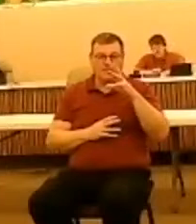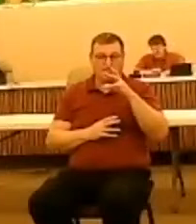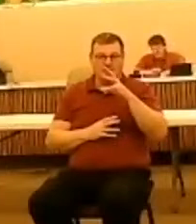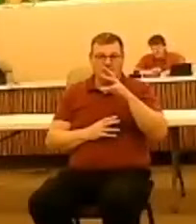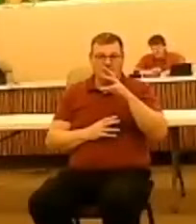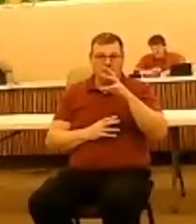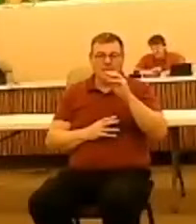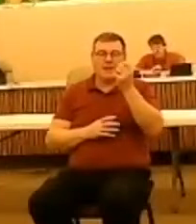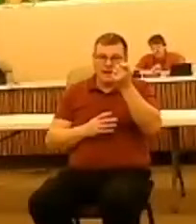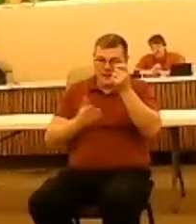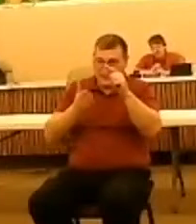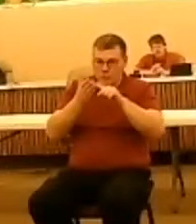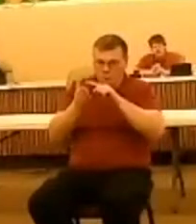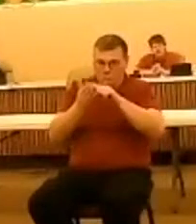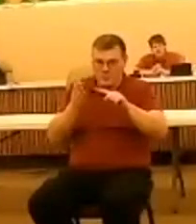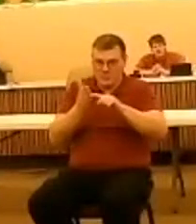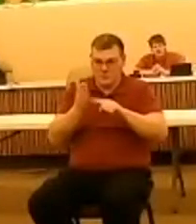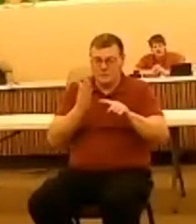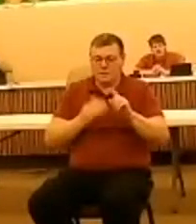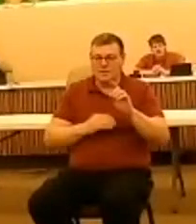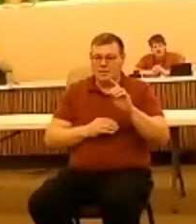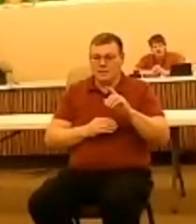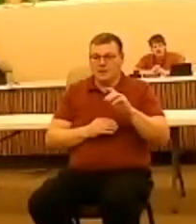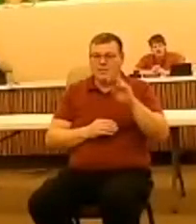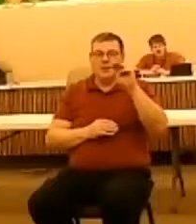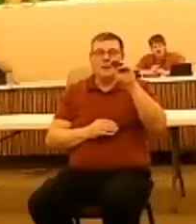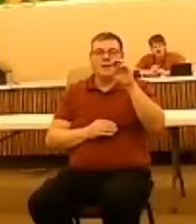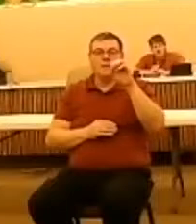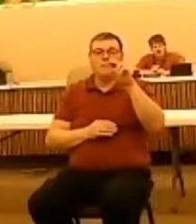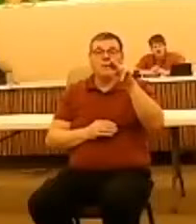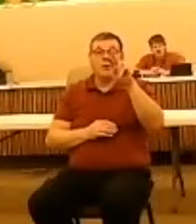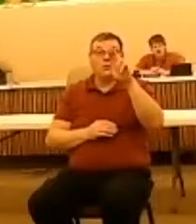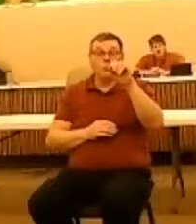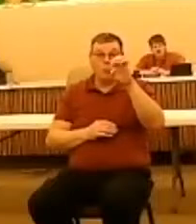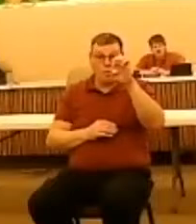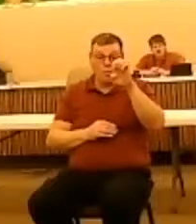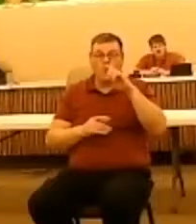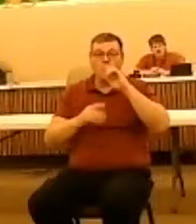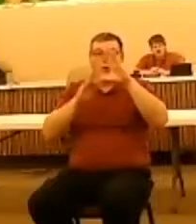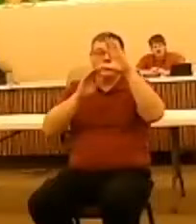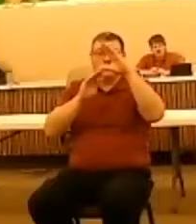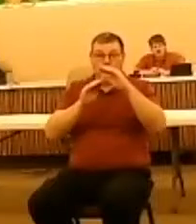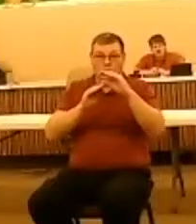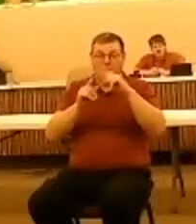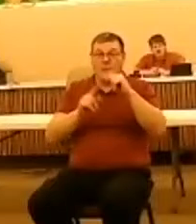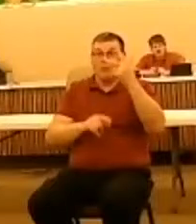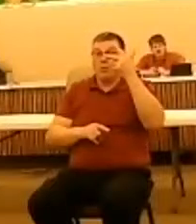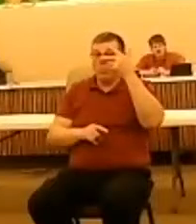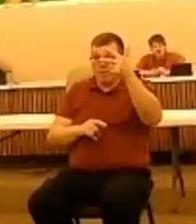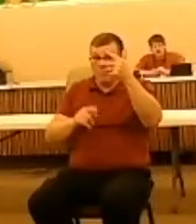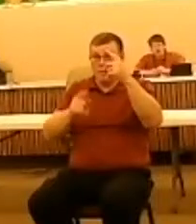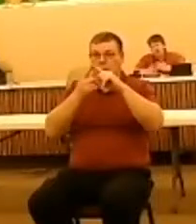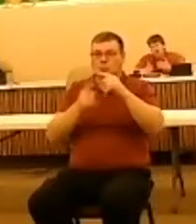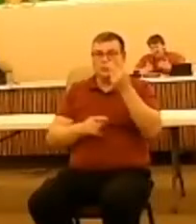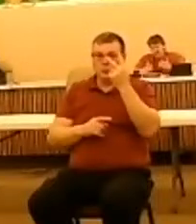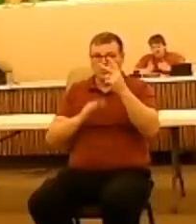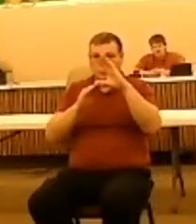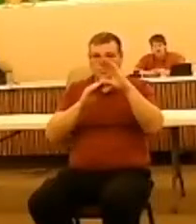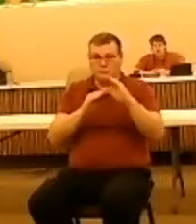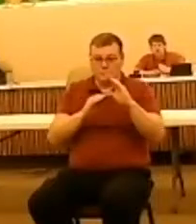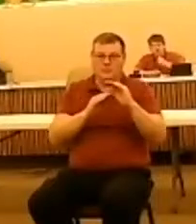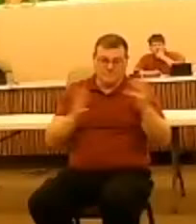correction, the Monroe Academy was shortened to from 3 stories to 2 stories.